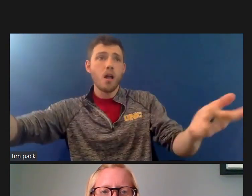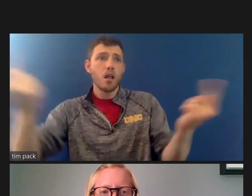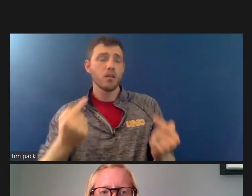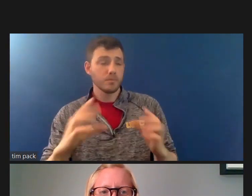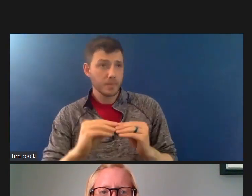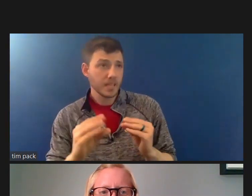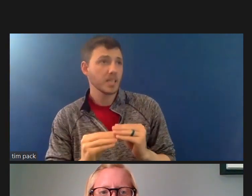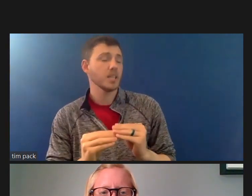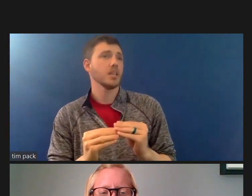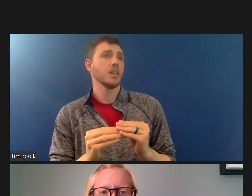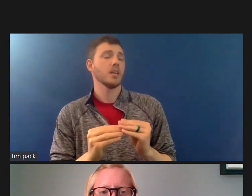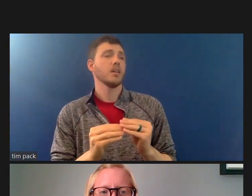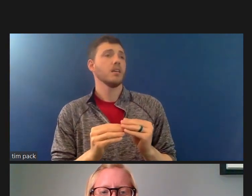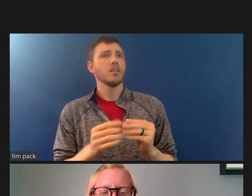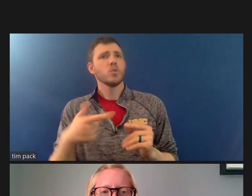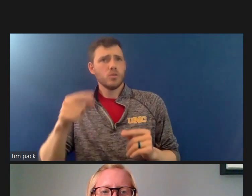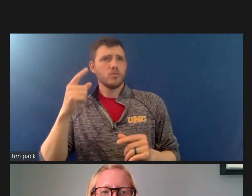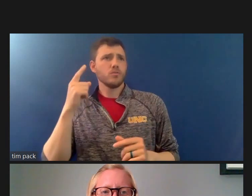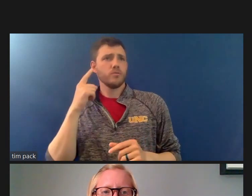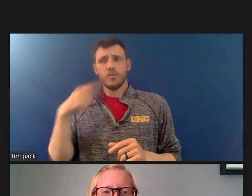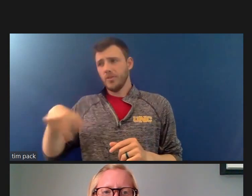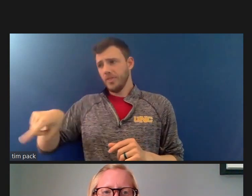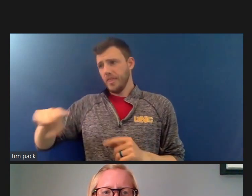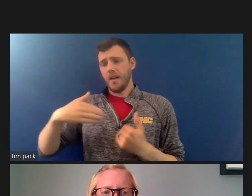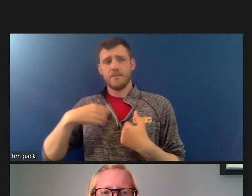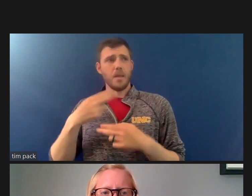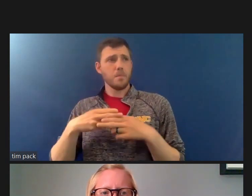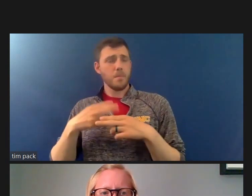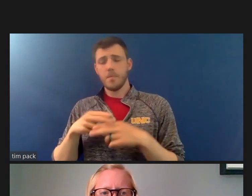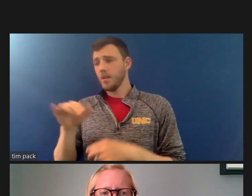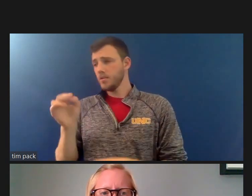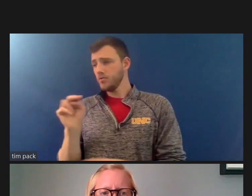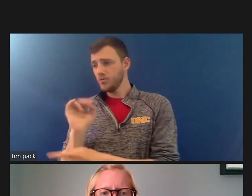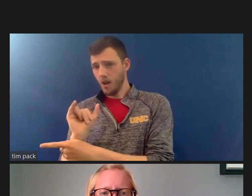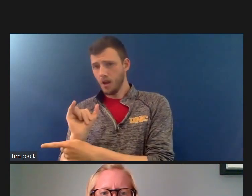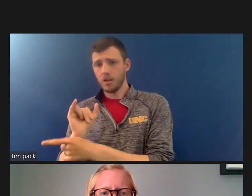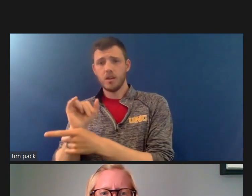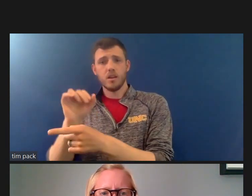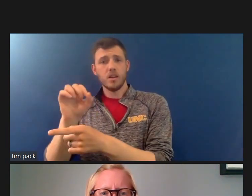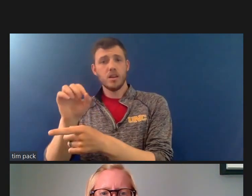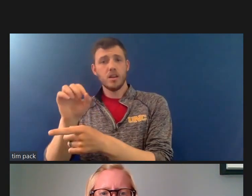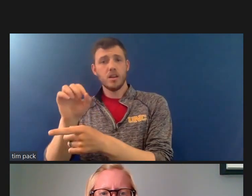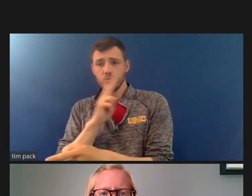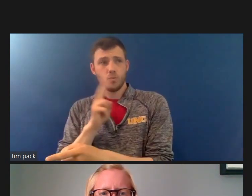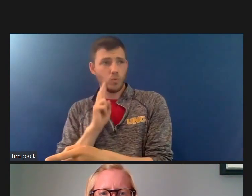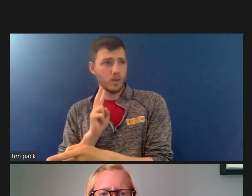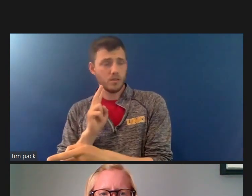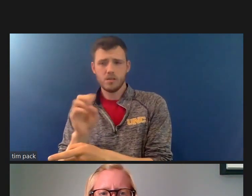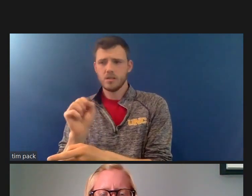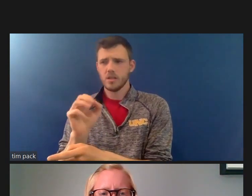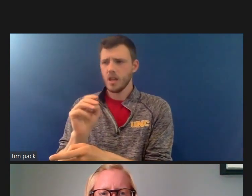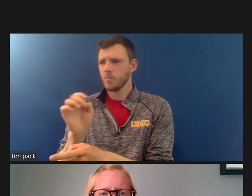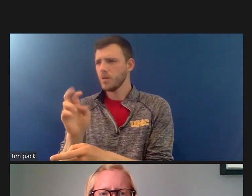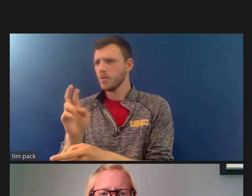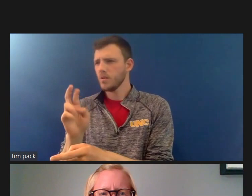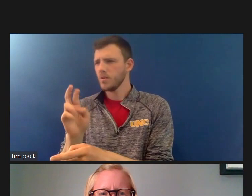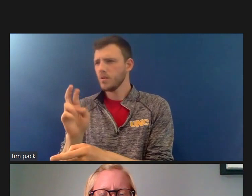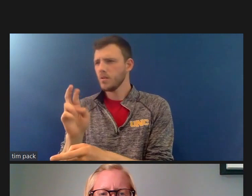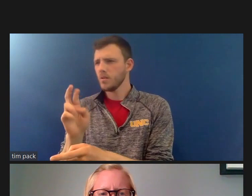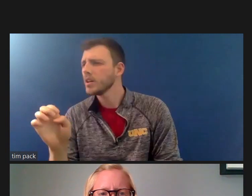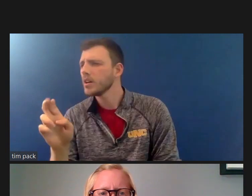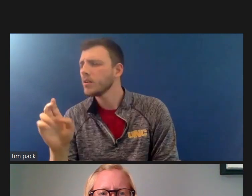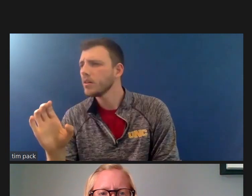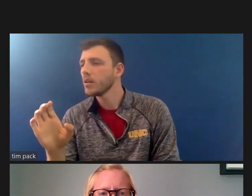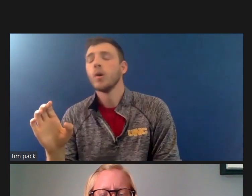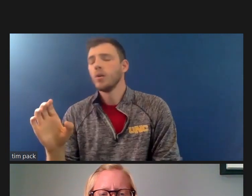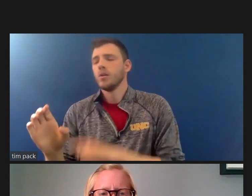names. That's Johnny. Those 2, they're twins, Sam and Eric." "Which is Eric? You?" "No,